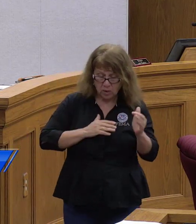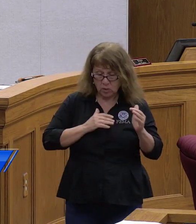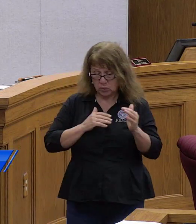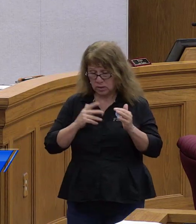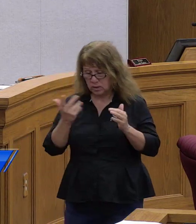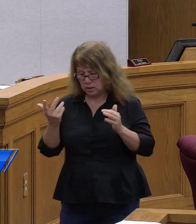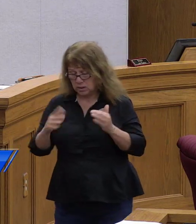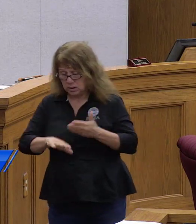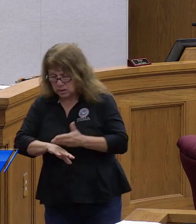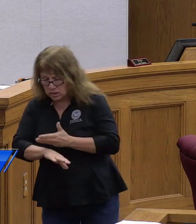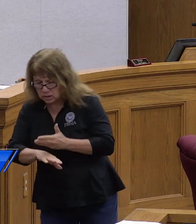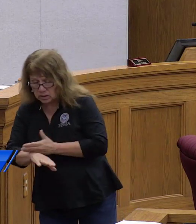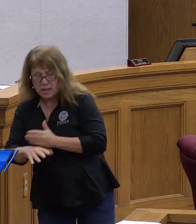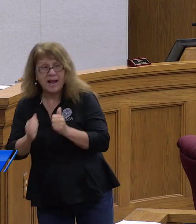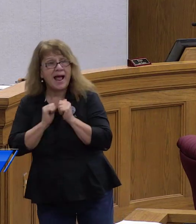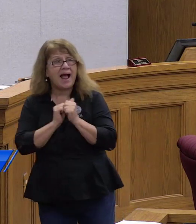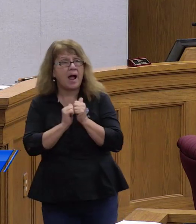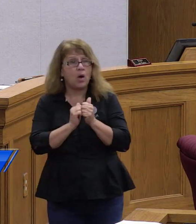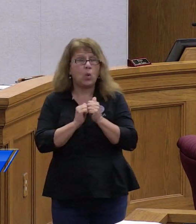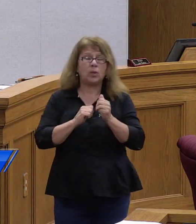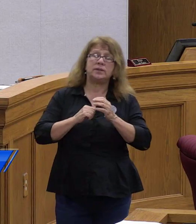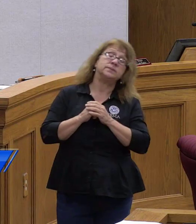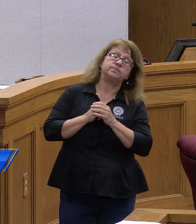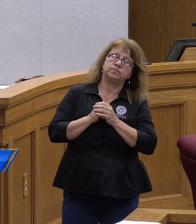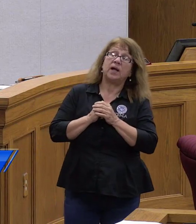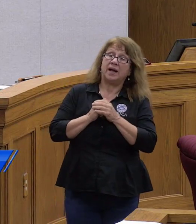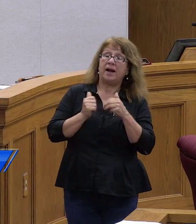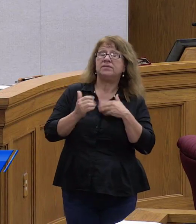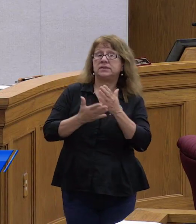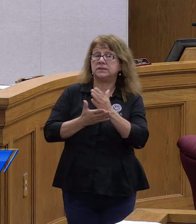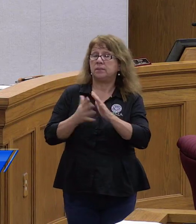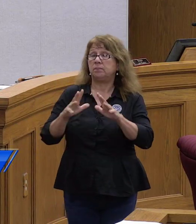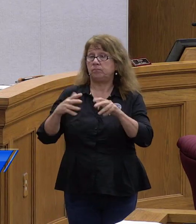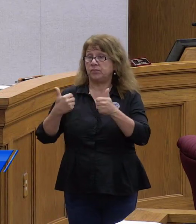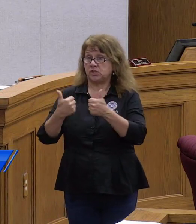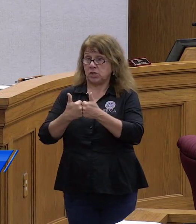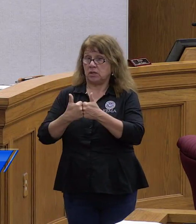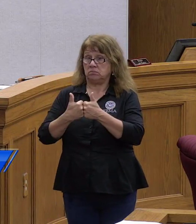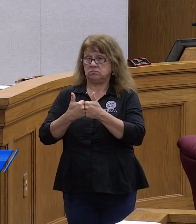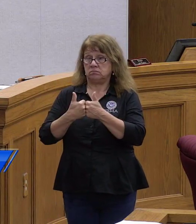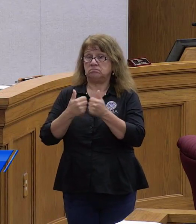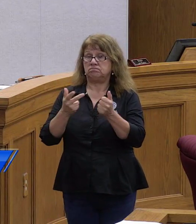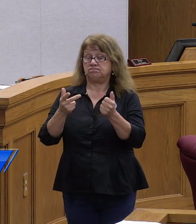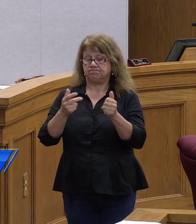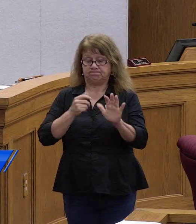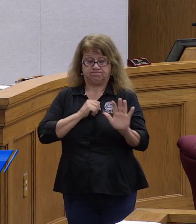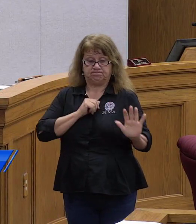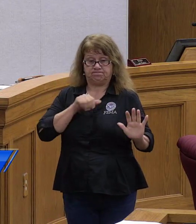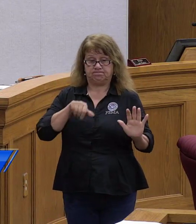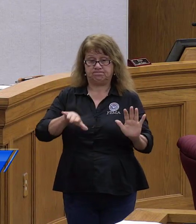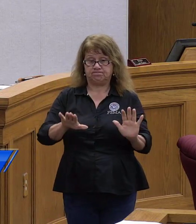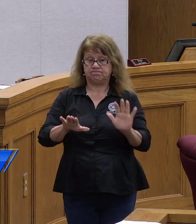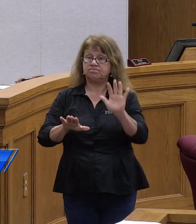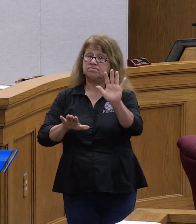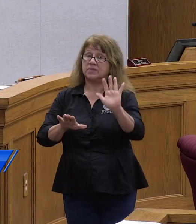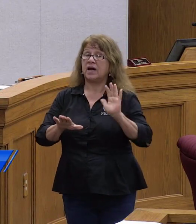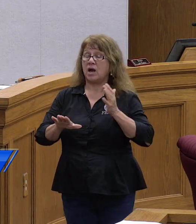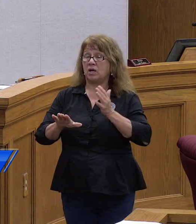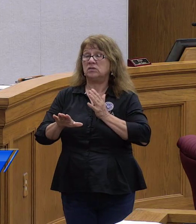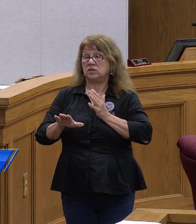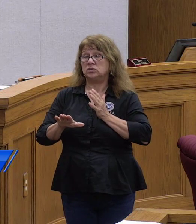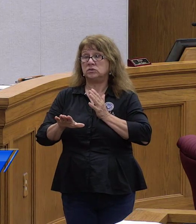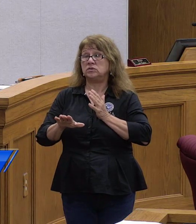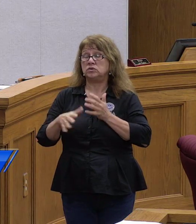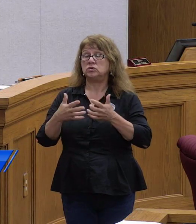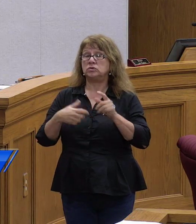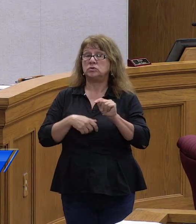properties. We have had a few challenging areas where, as a result of our extensive transmission damage, we had to